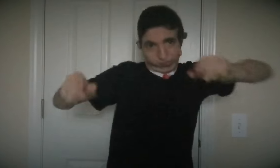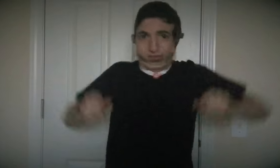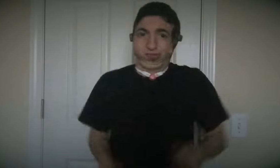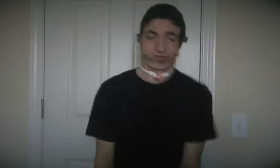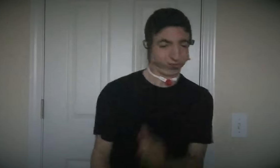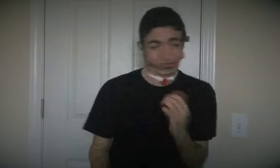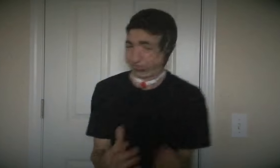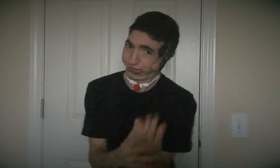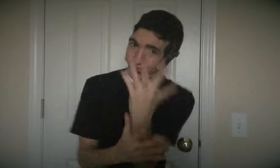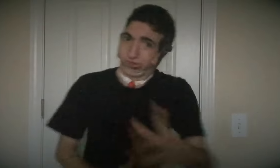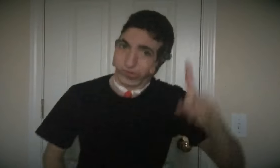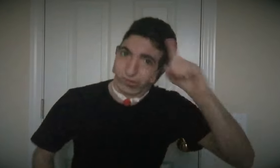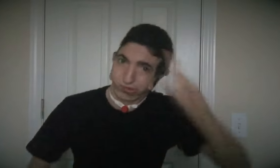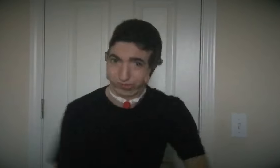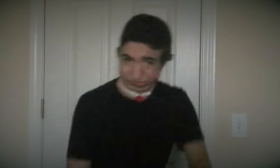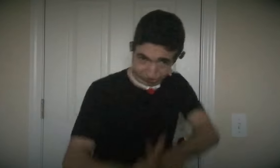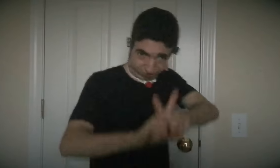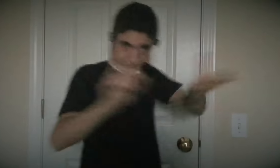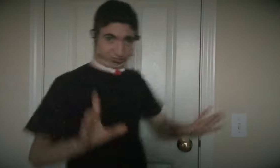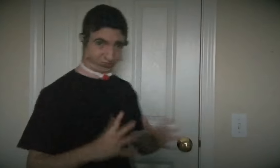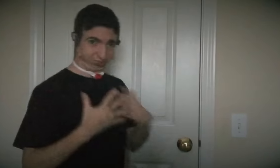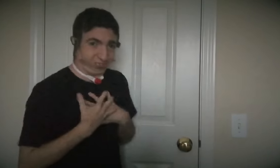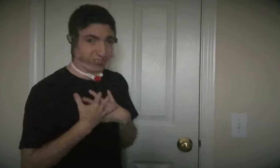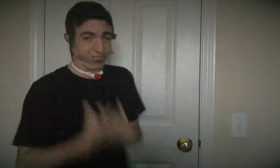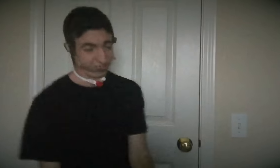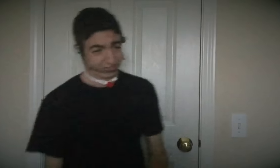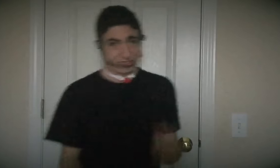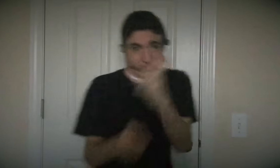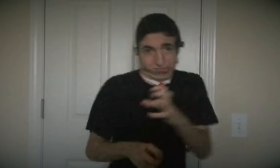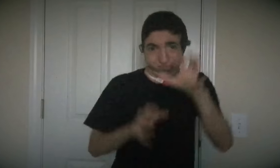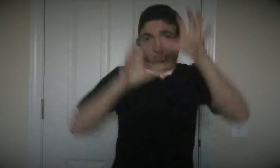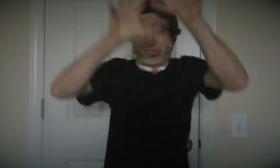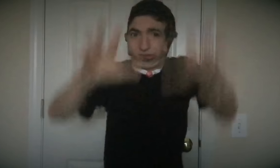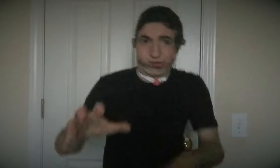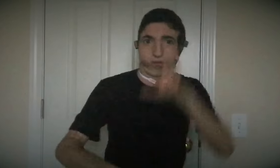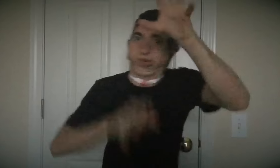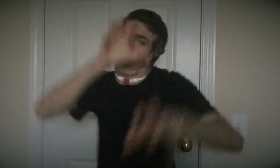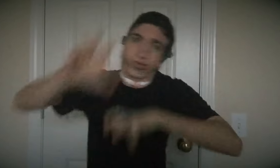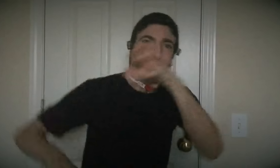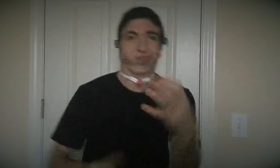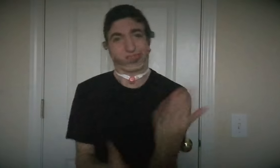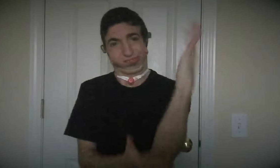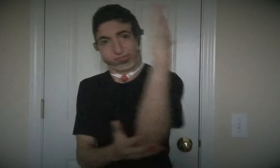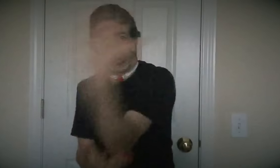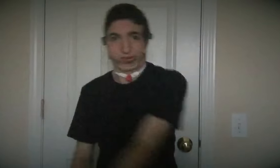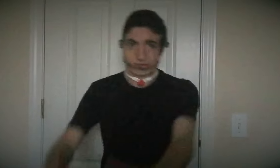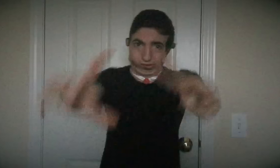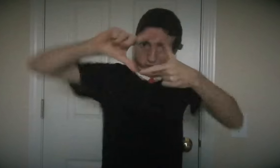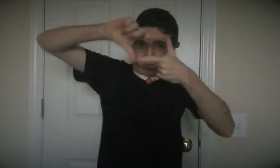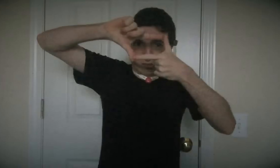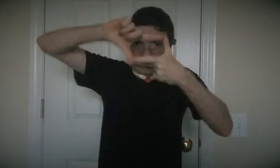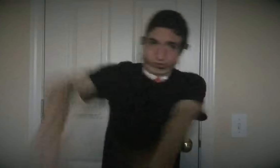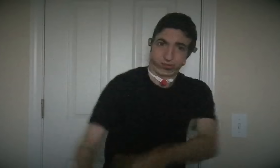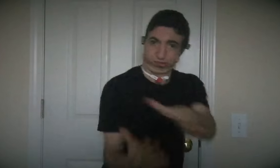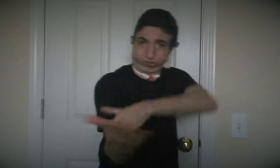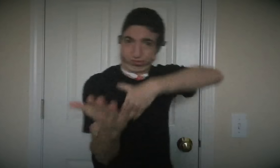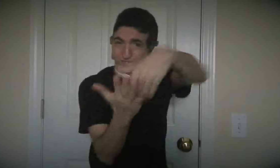So not what's growing in my psyche. It's a different me, a difficult to beast. A feasting lumber down trees, freeze frame. Please let me paint a mental